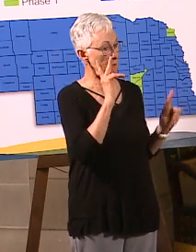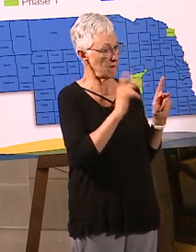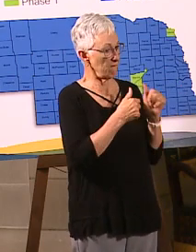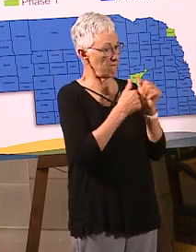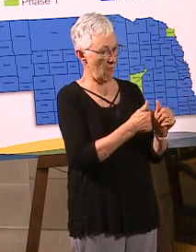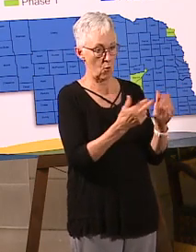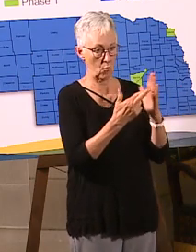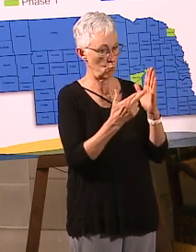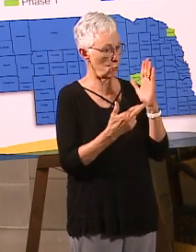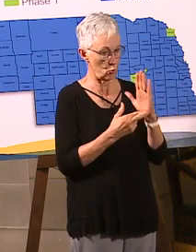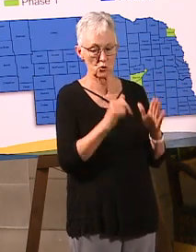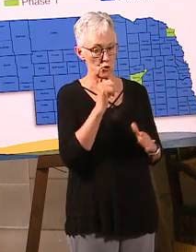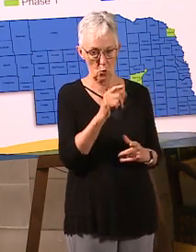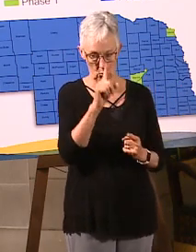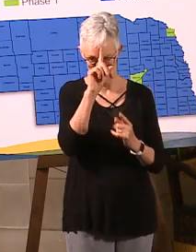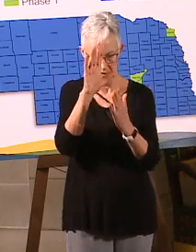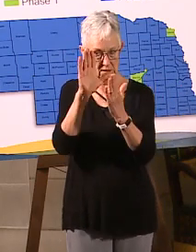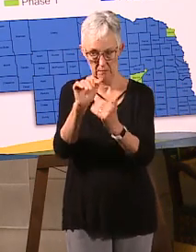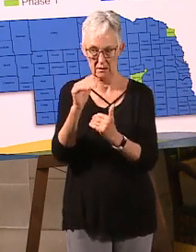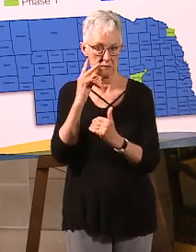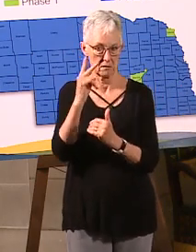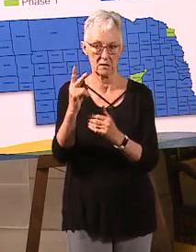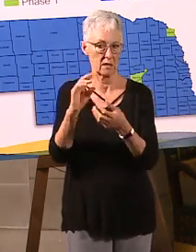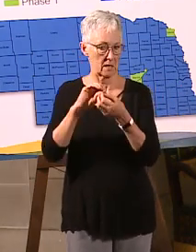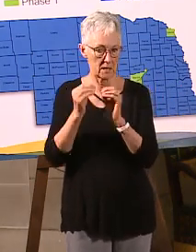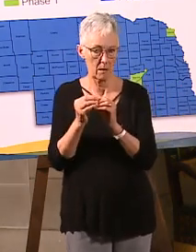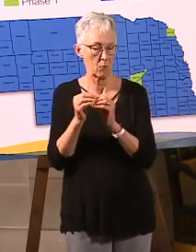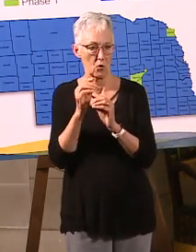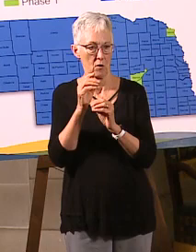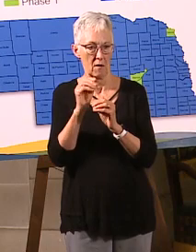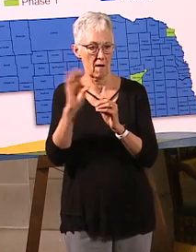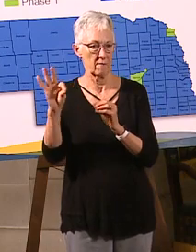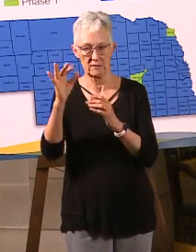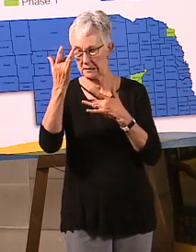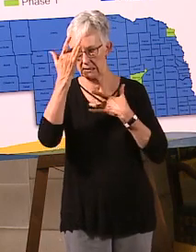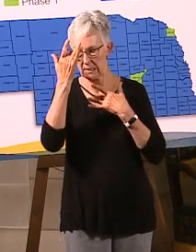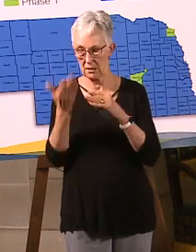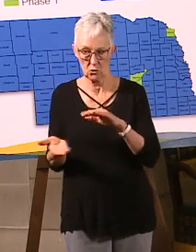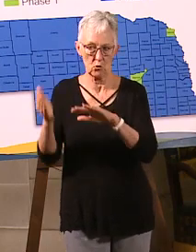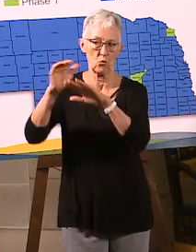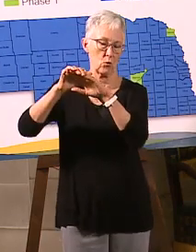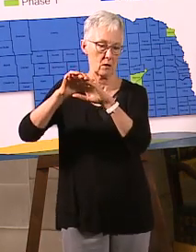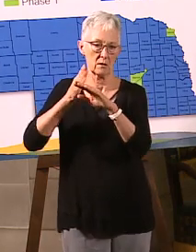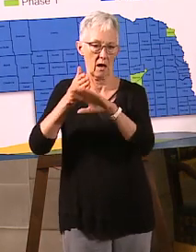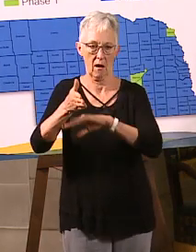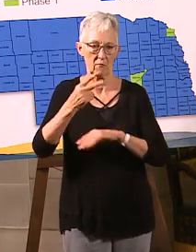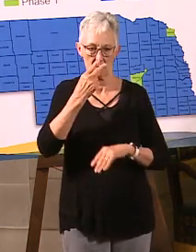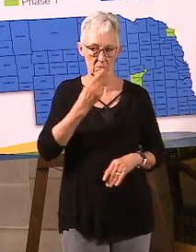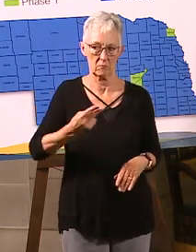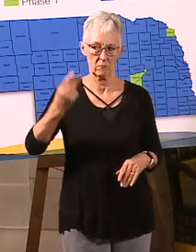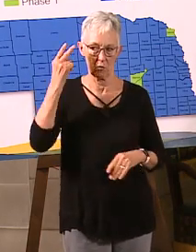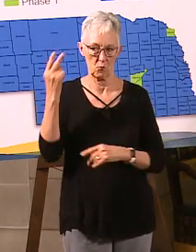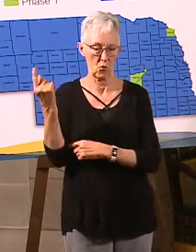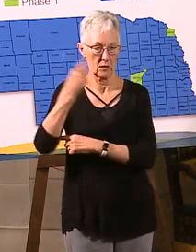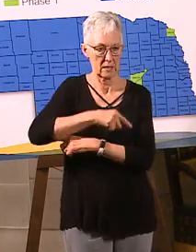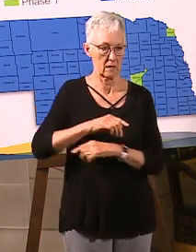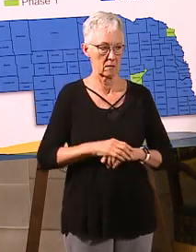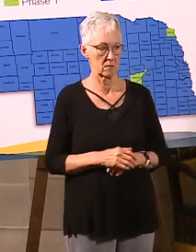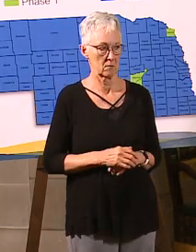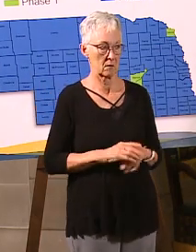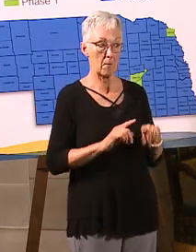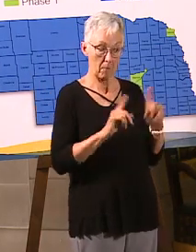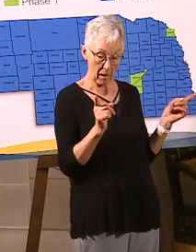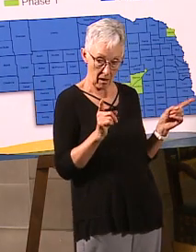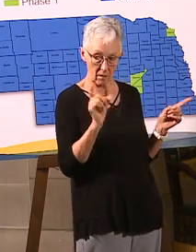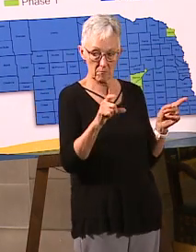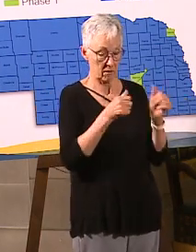we'll be in fine shape. If we continue to practice social distancing, if we wash our hands, if we respect the 10-person rule, we will be fine. But Nebraskans have to follow those